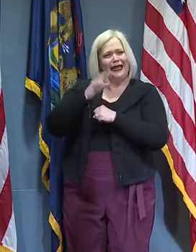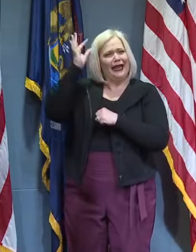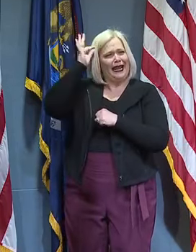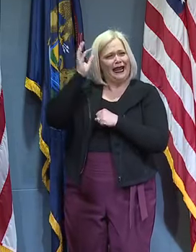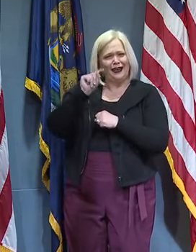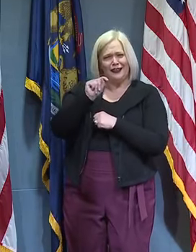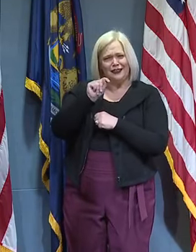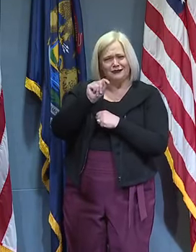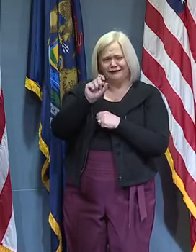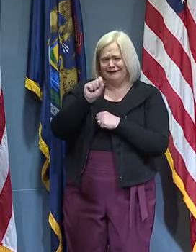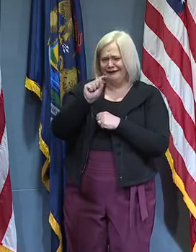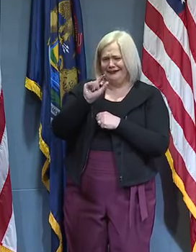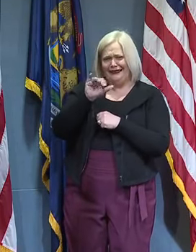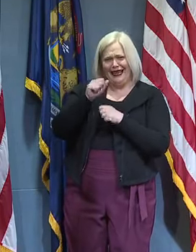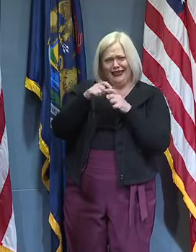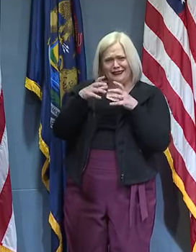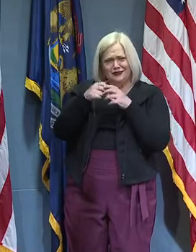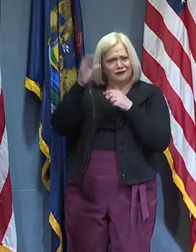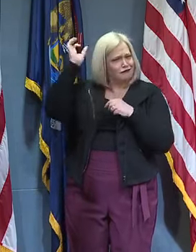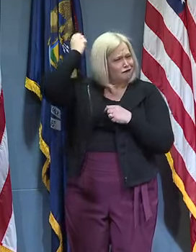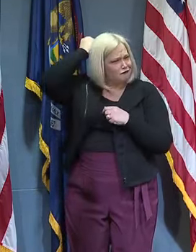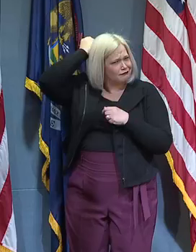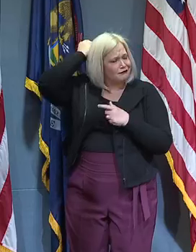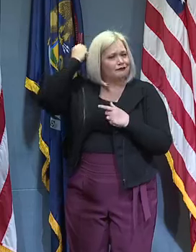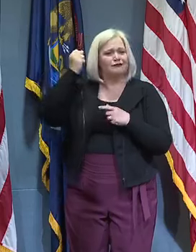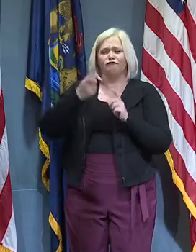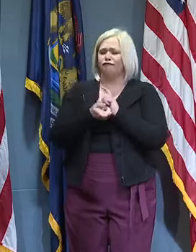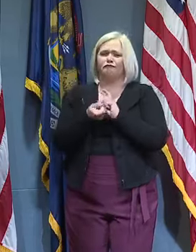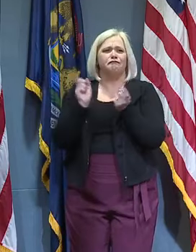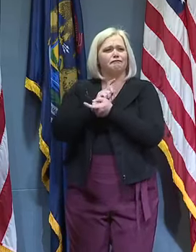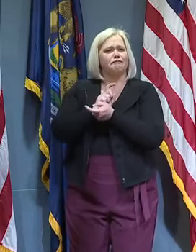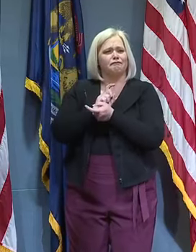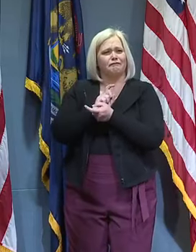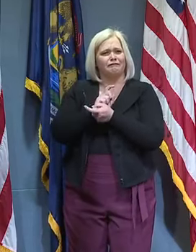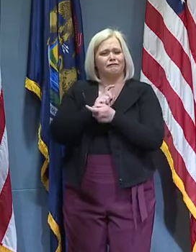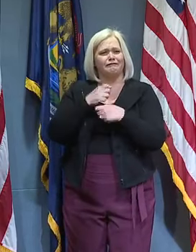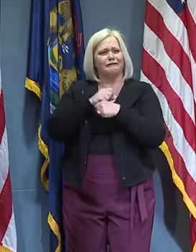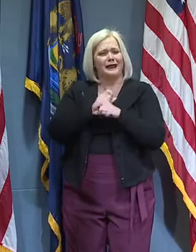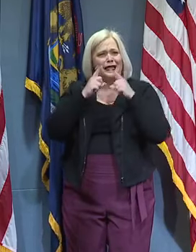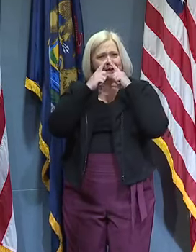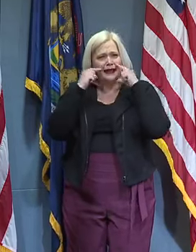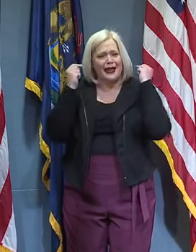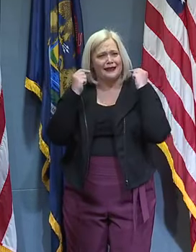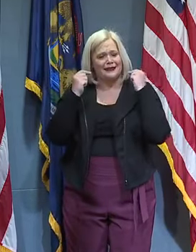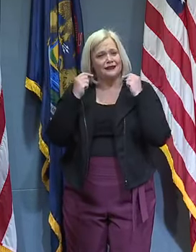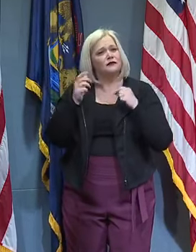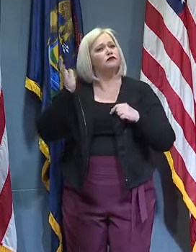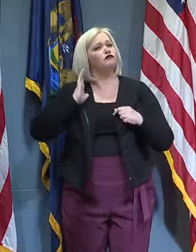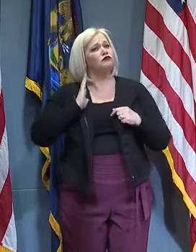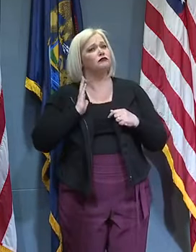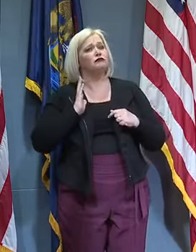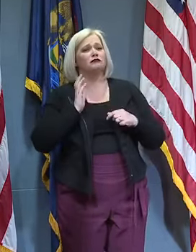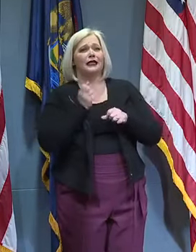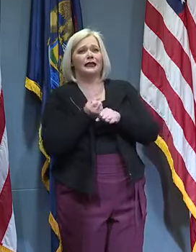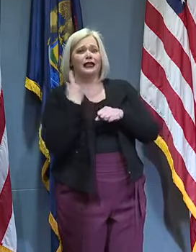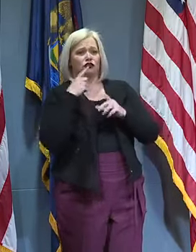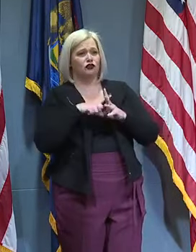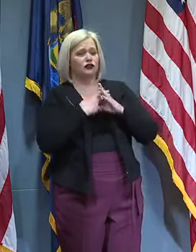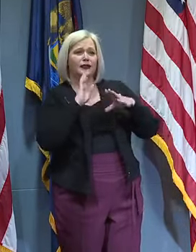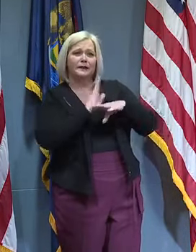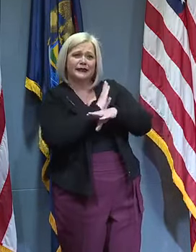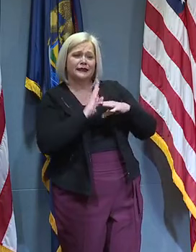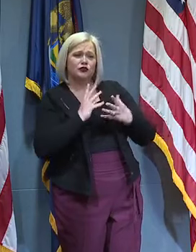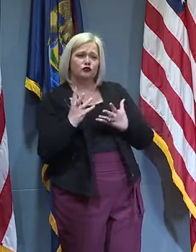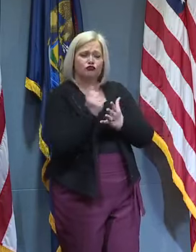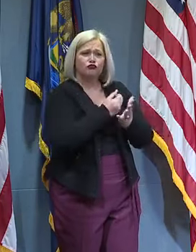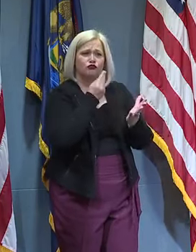home into a mask factory. She started it last year to raise money for the homeless community. She is